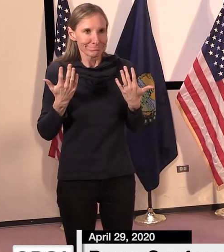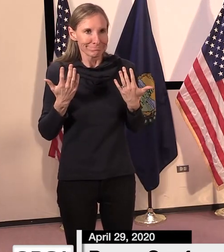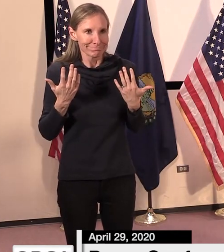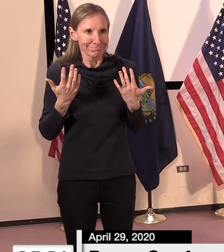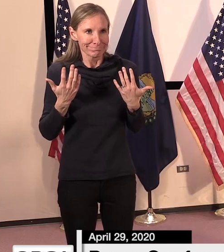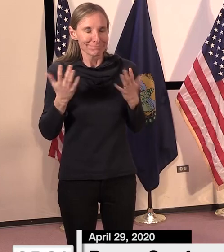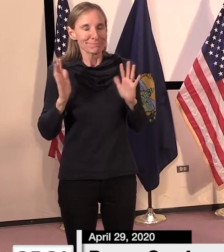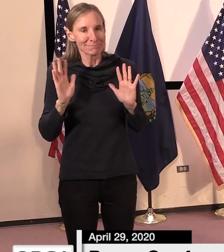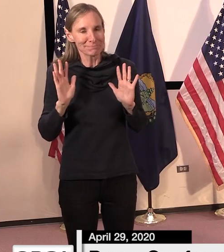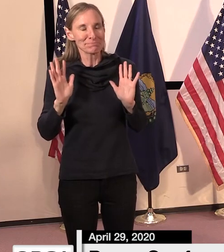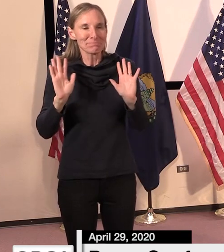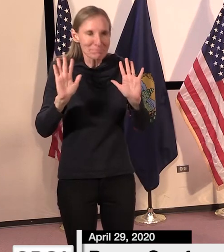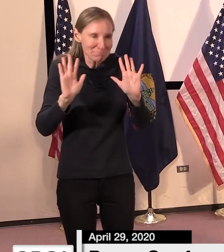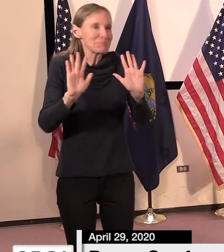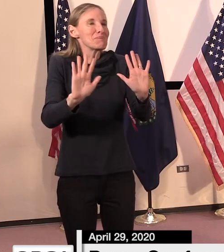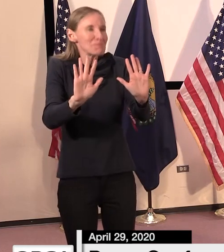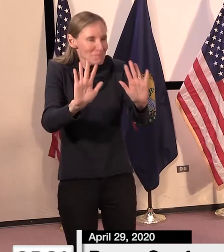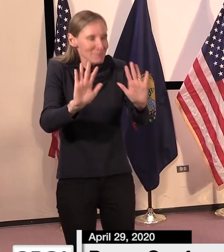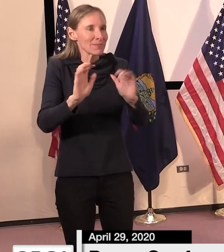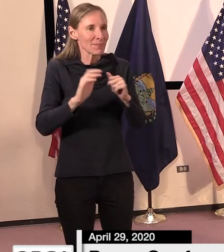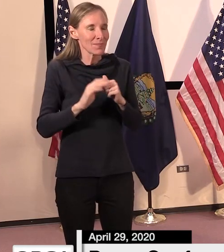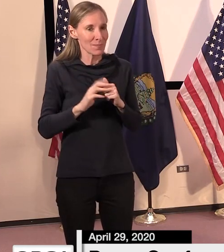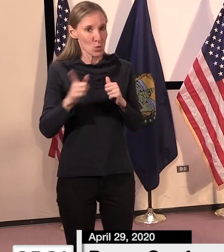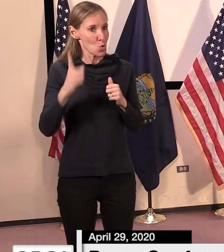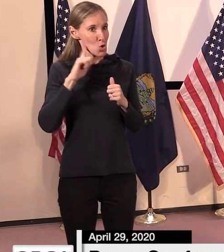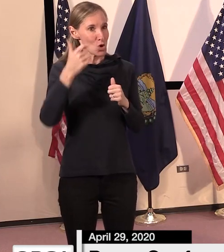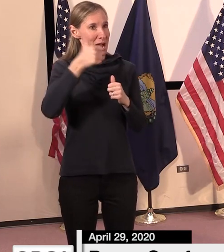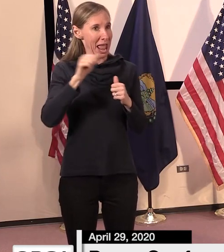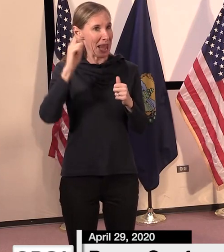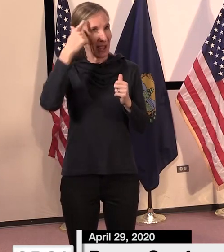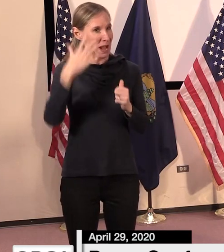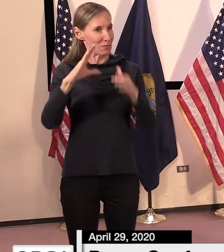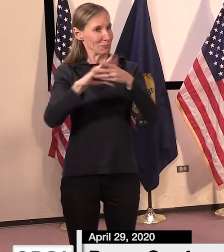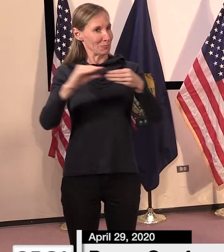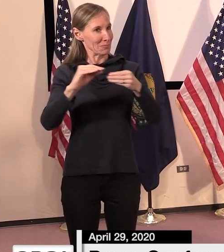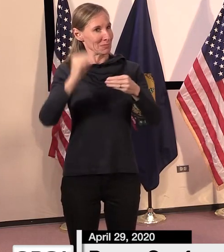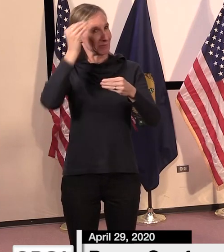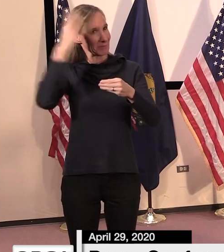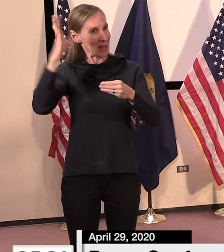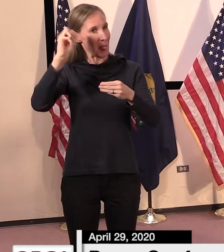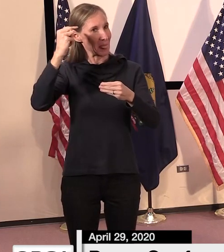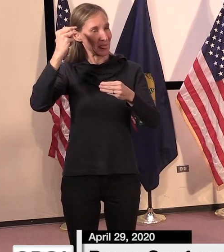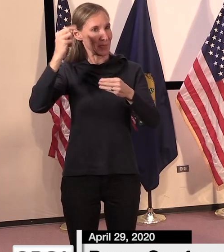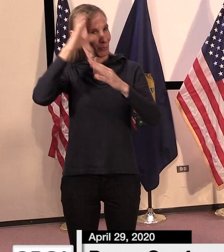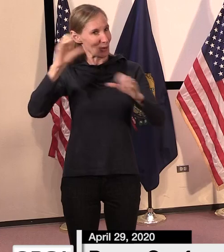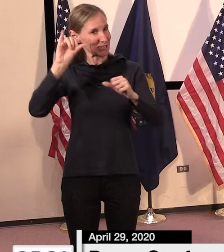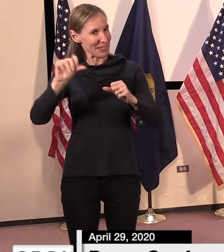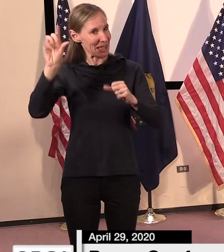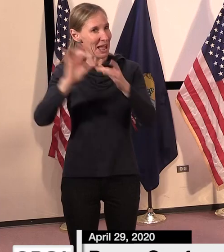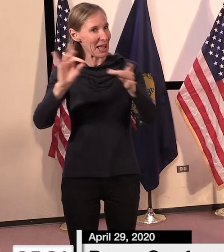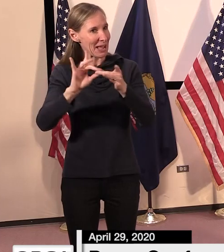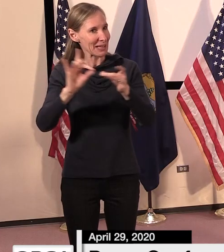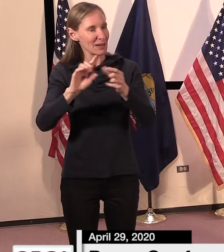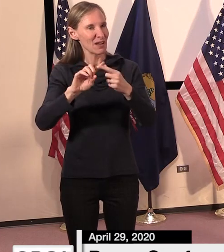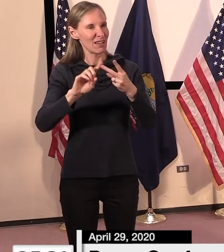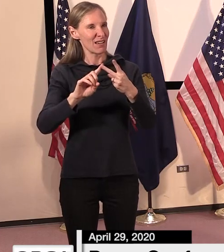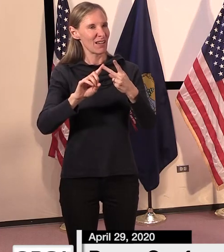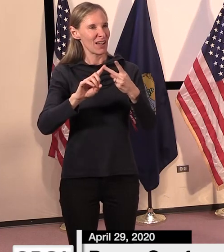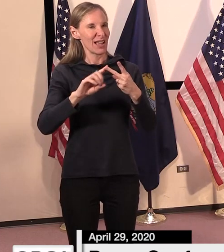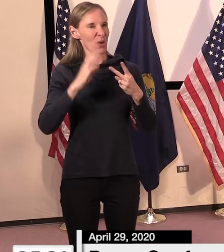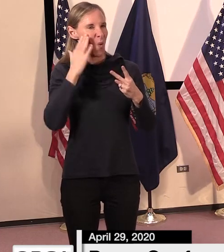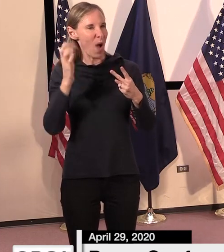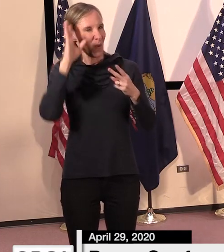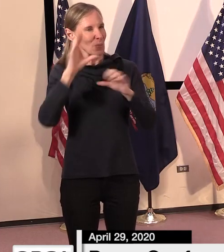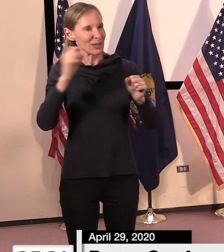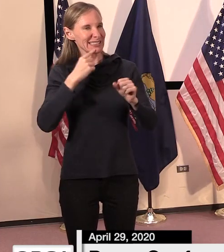I know, take this with a grain of salt. Have you heard of any governors saying this? Or B, why would the president say something